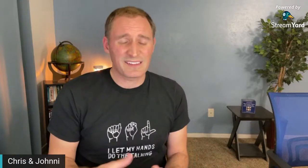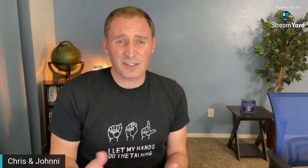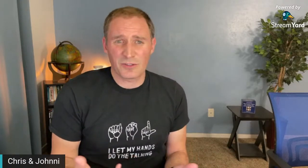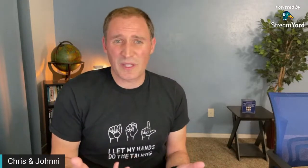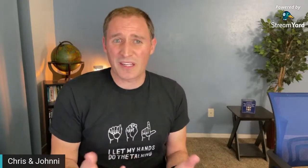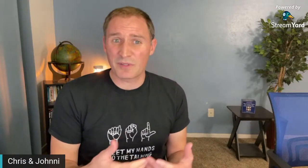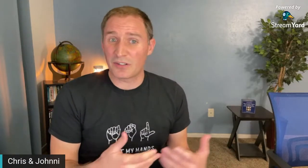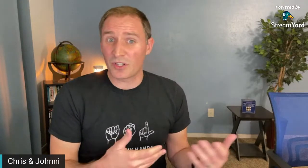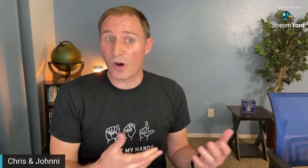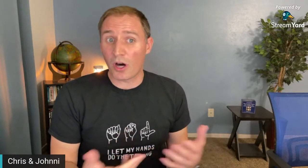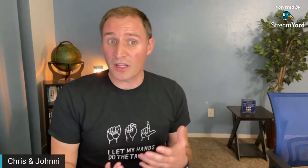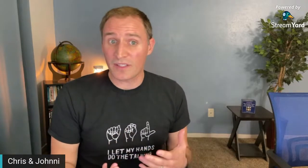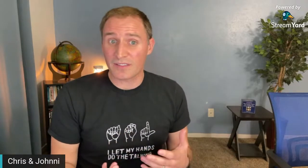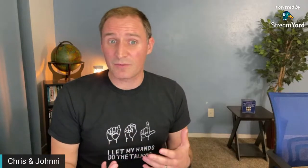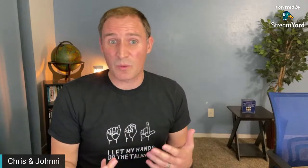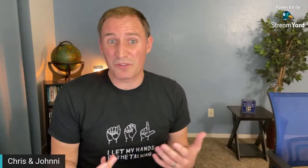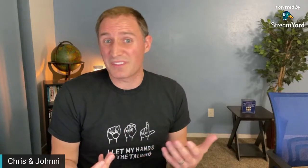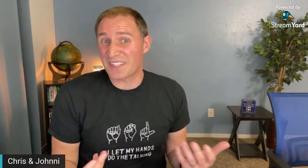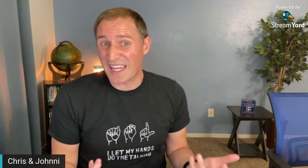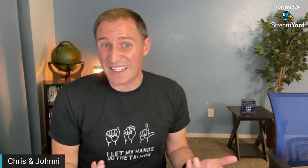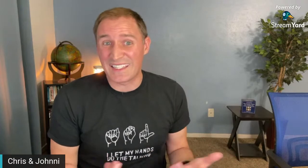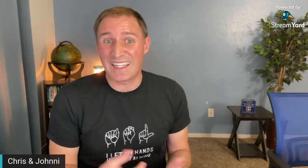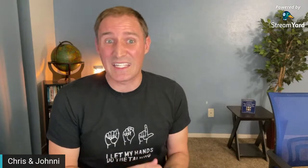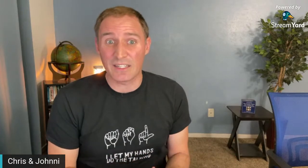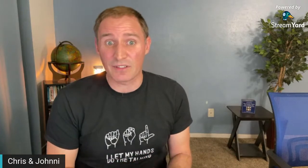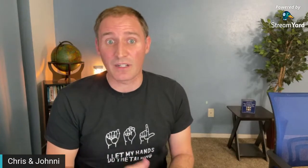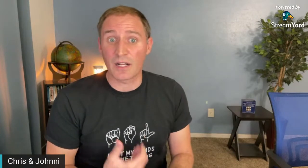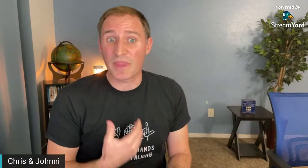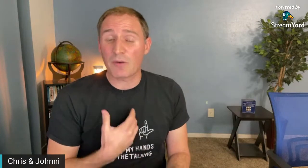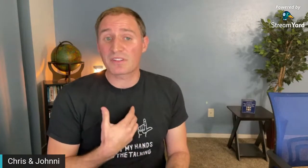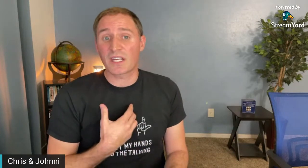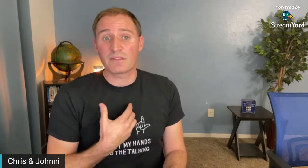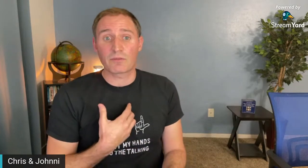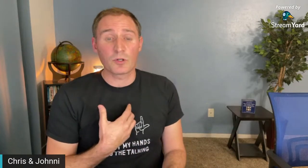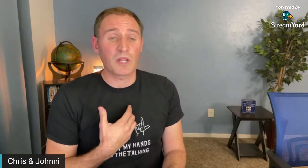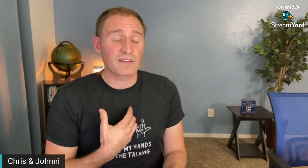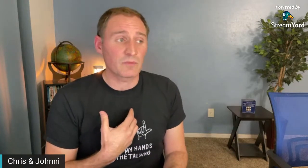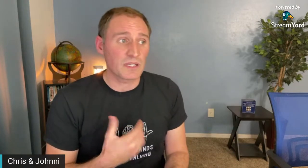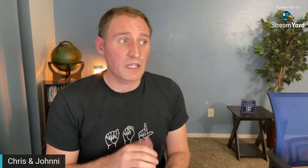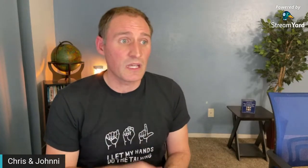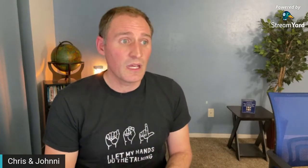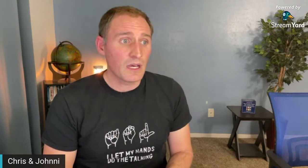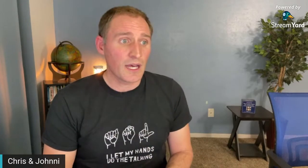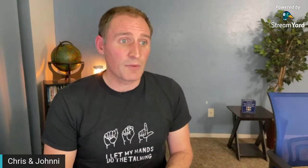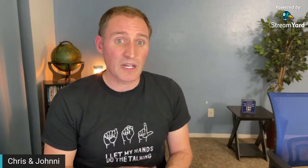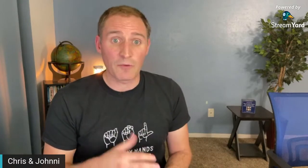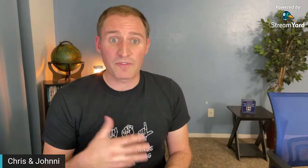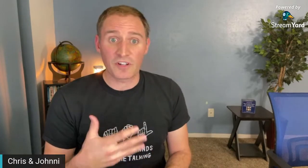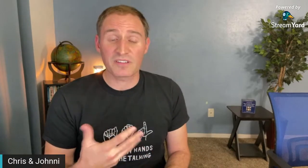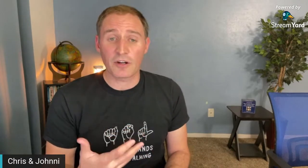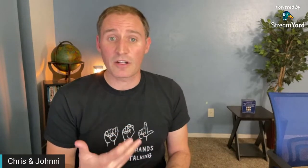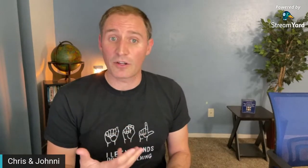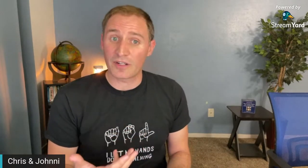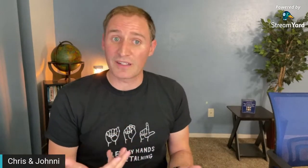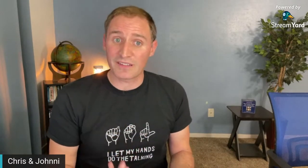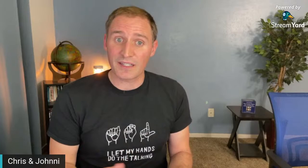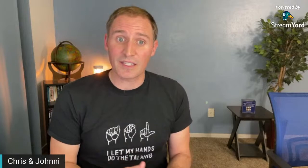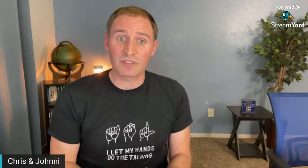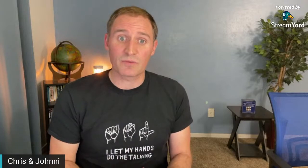so because we don't know all of it, we won't sign any of it. That was kind of a roadblock for me when I first started learning sign language,